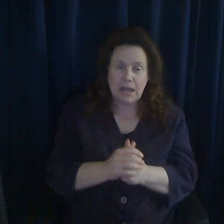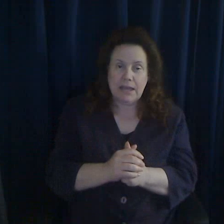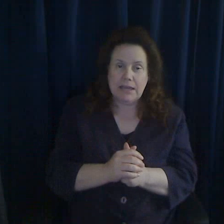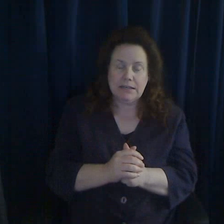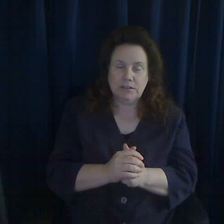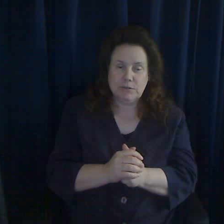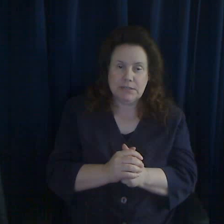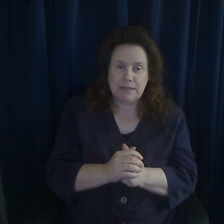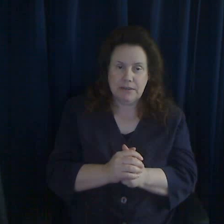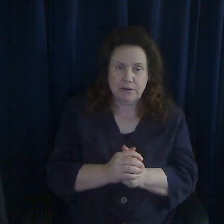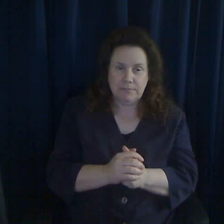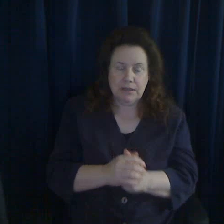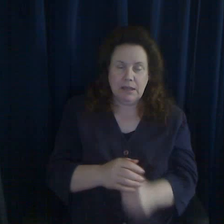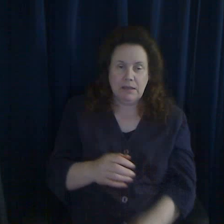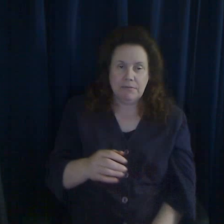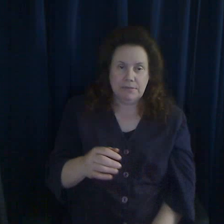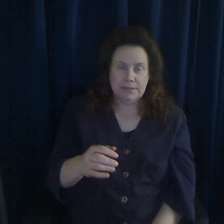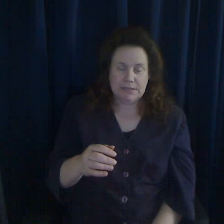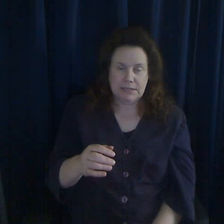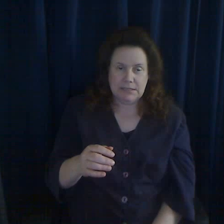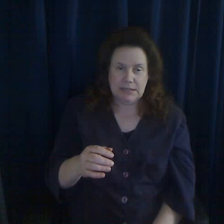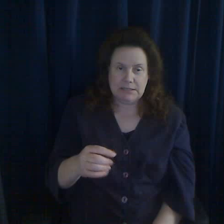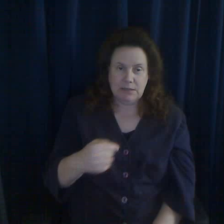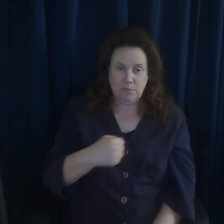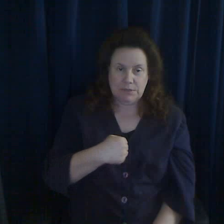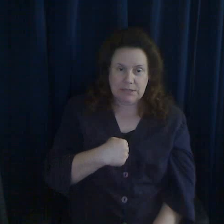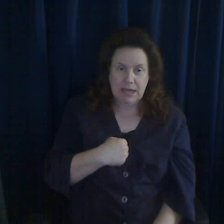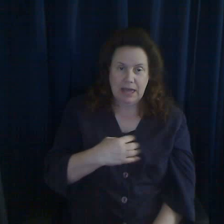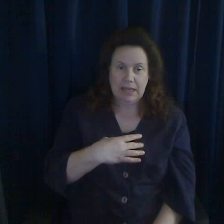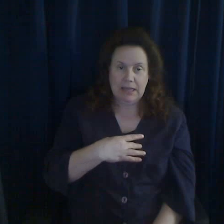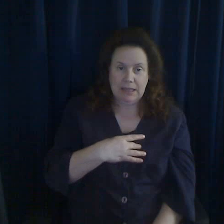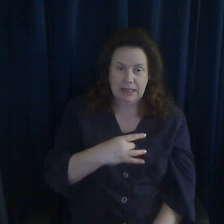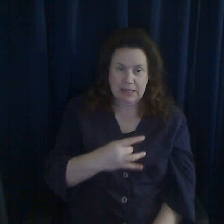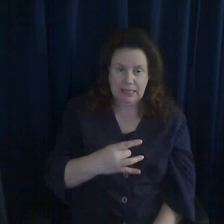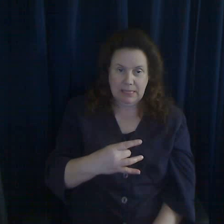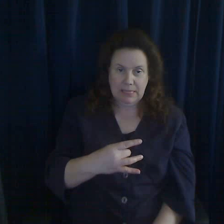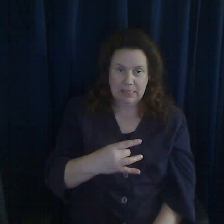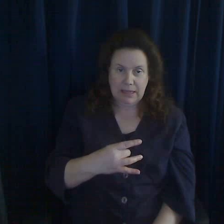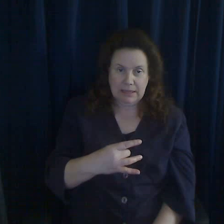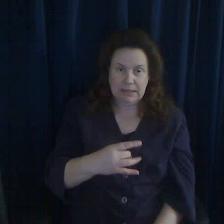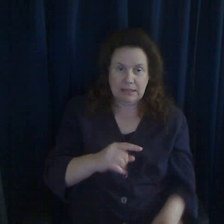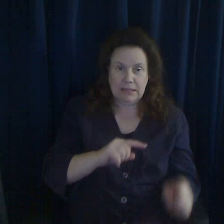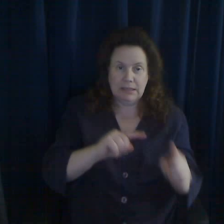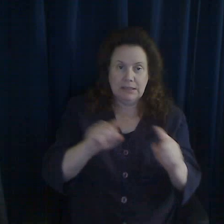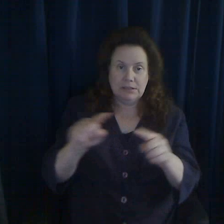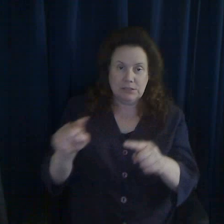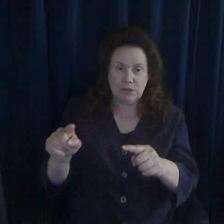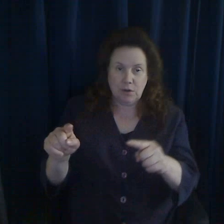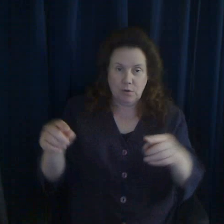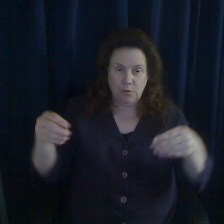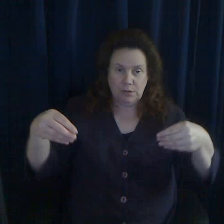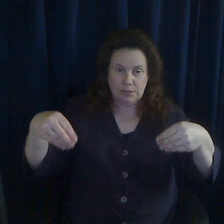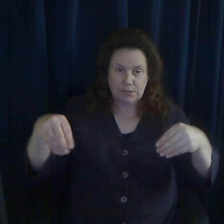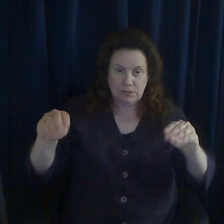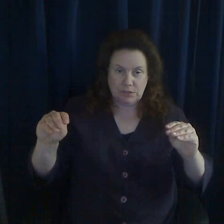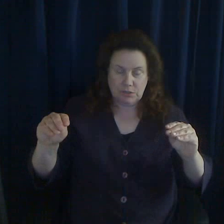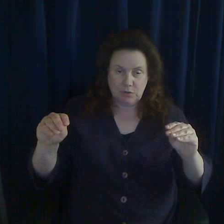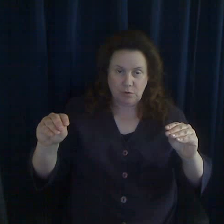I added a new sign there. The sentence that I said was, I like to go to the